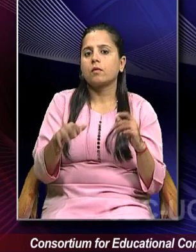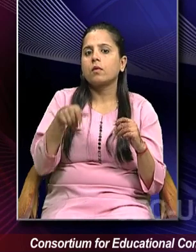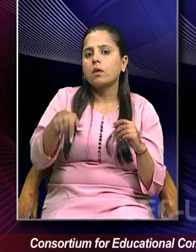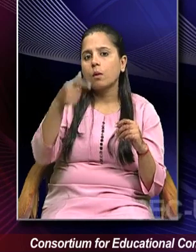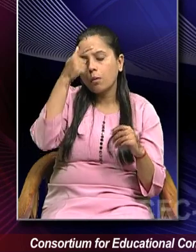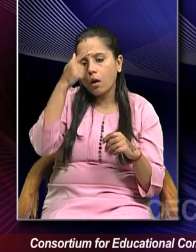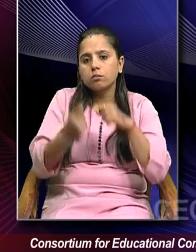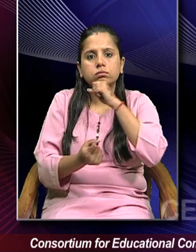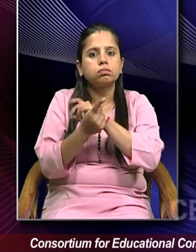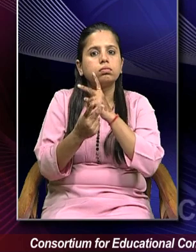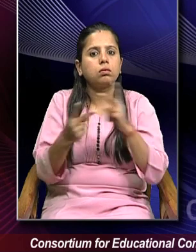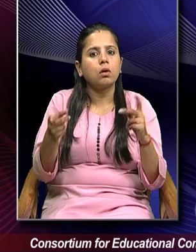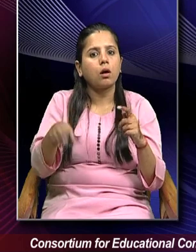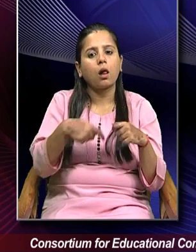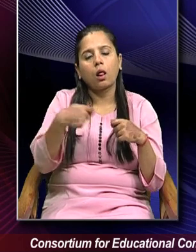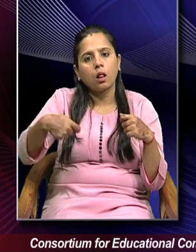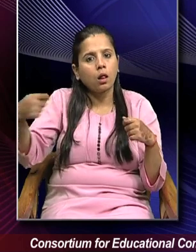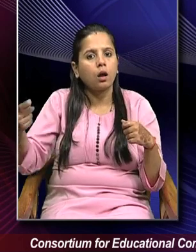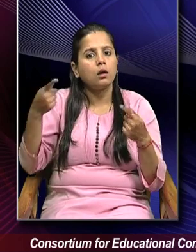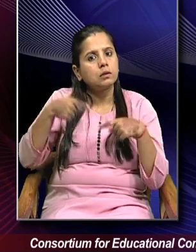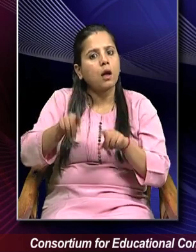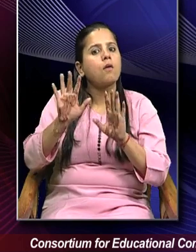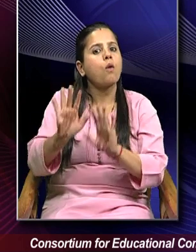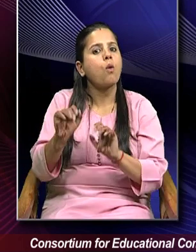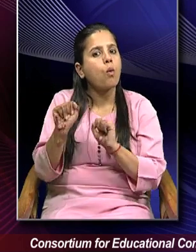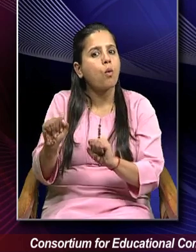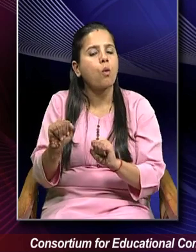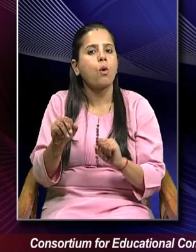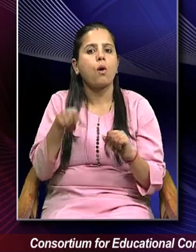they raised, they exaggerated them, and they engaged in